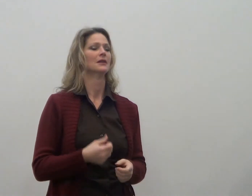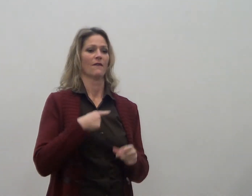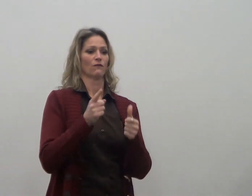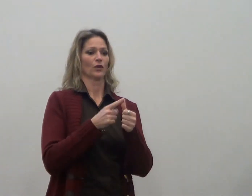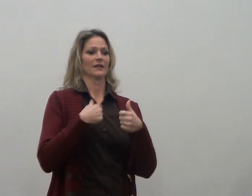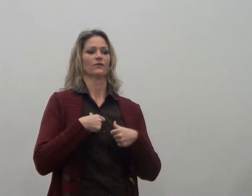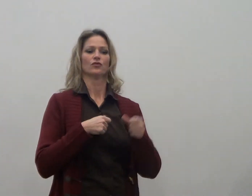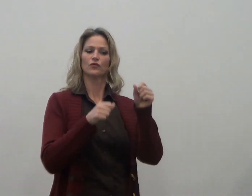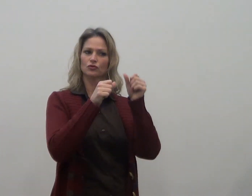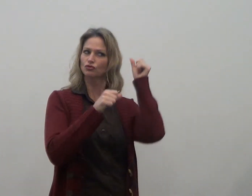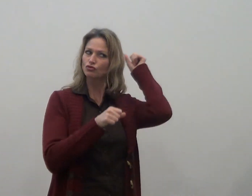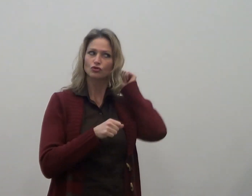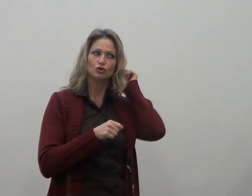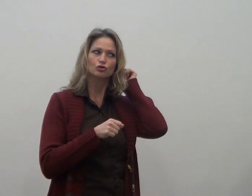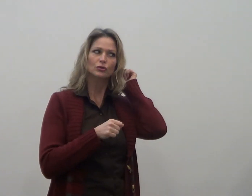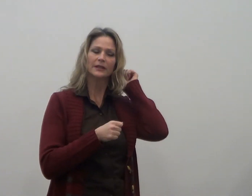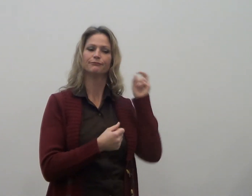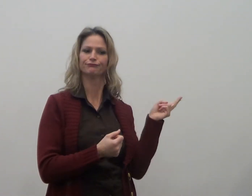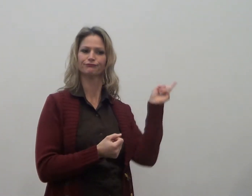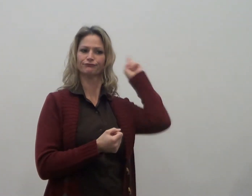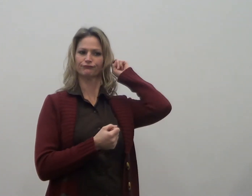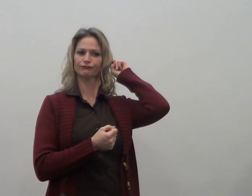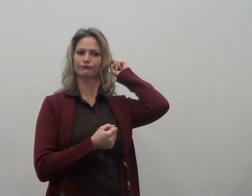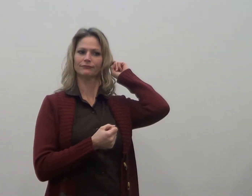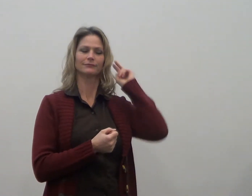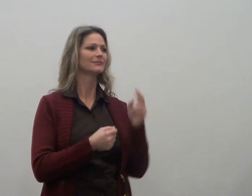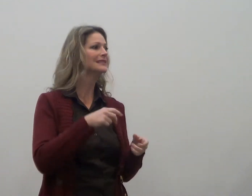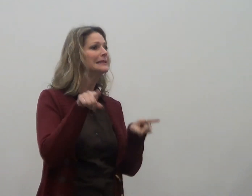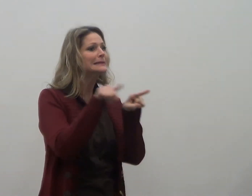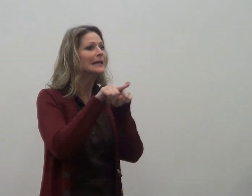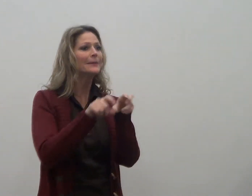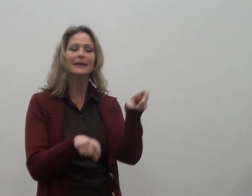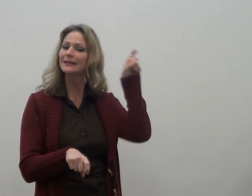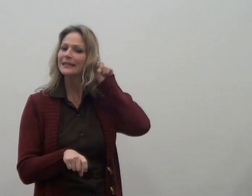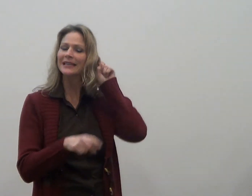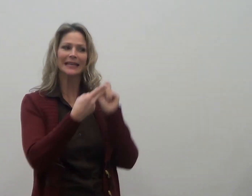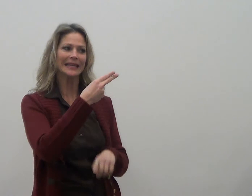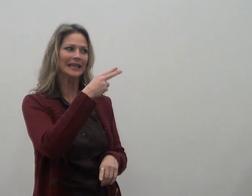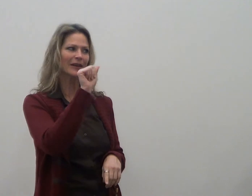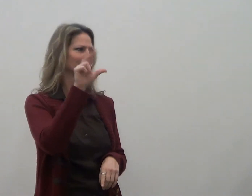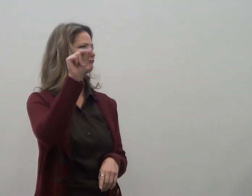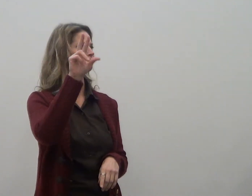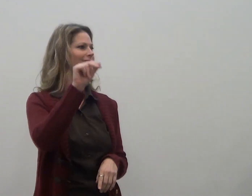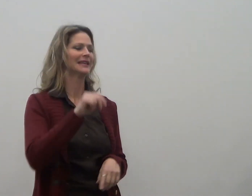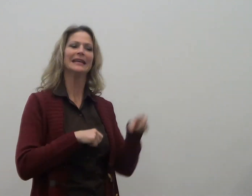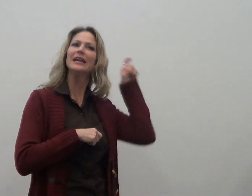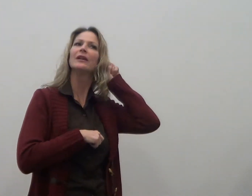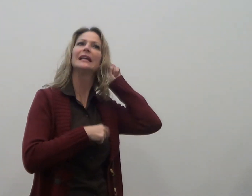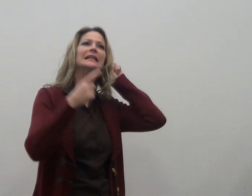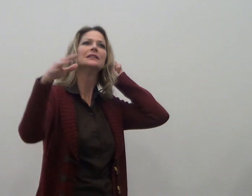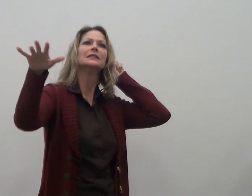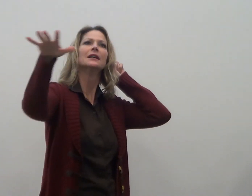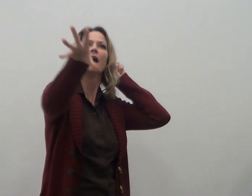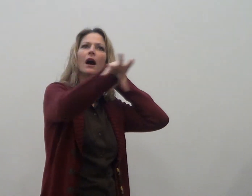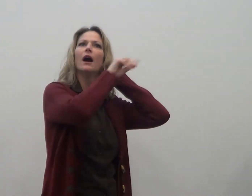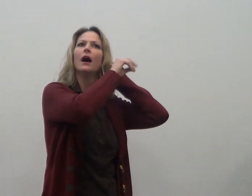under the skin. And just to clarify, it's not a hearing aid. Hearing aids amplify sounds when CI bypasses the damaged section of the